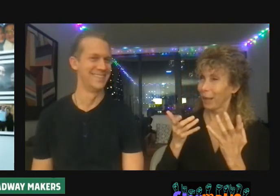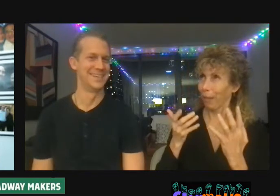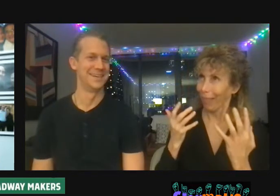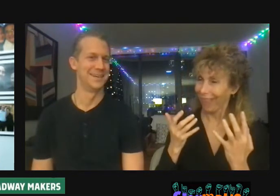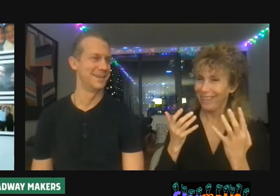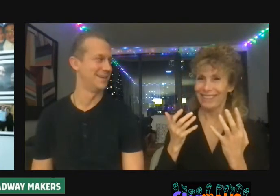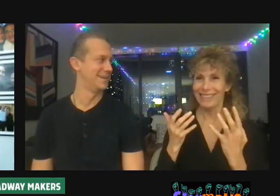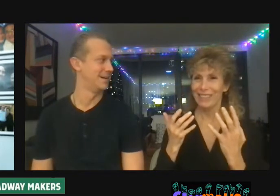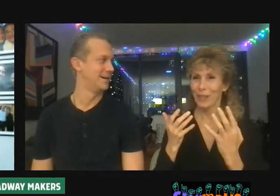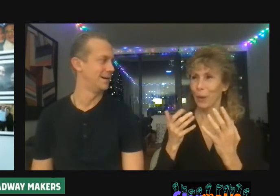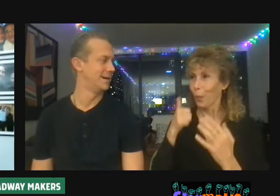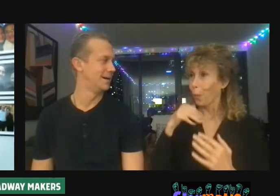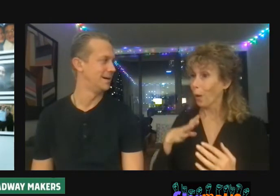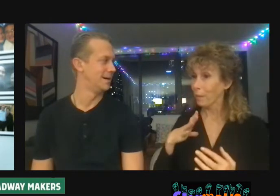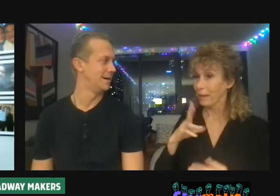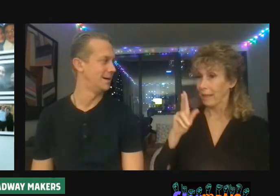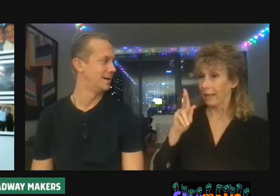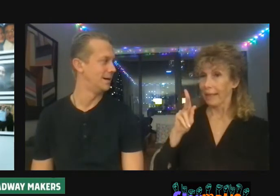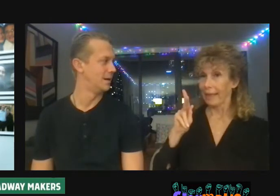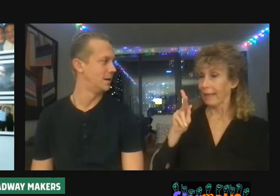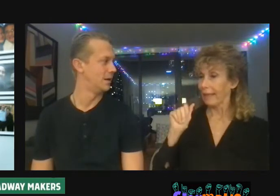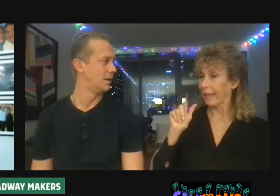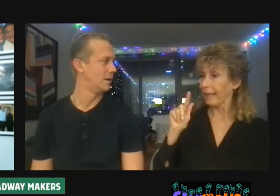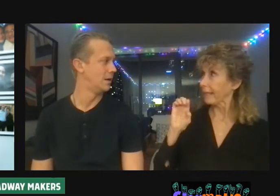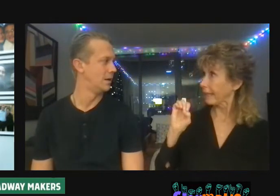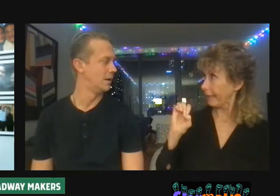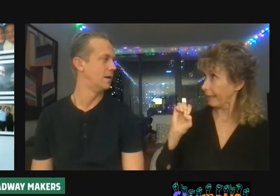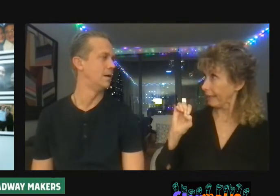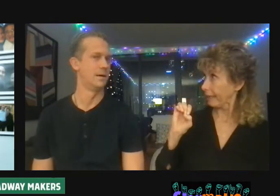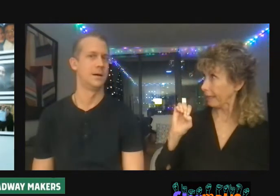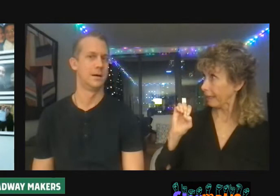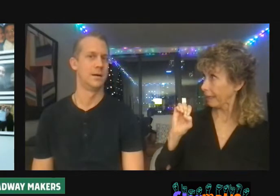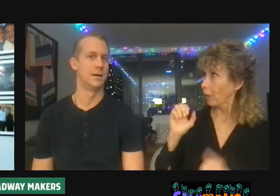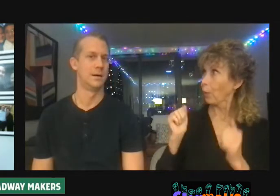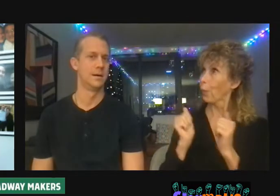woman, Katie, who is with Broadway's,